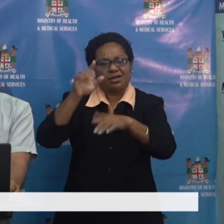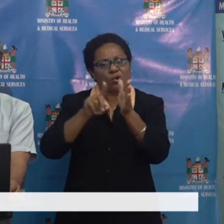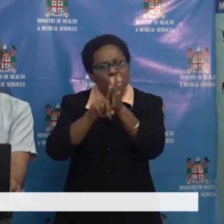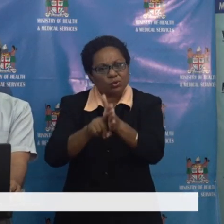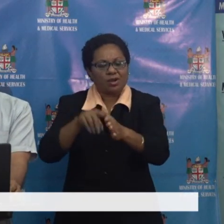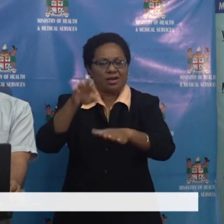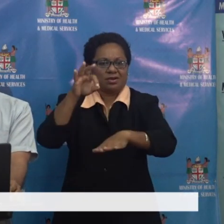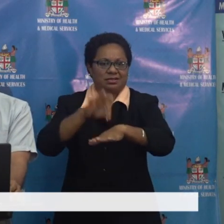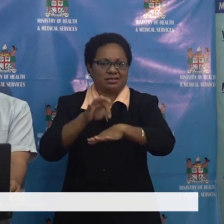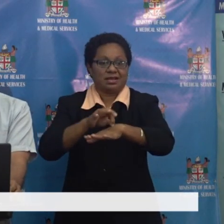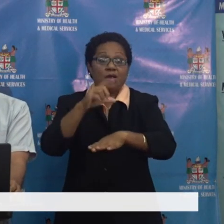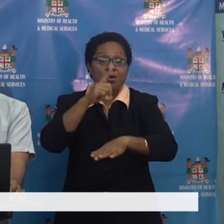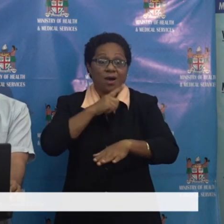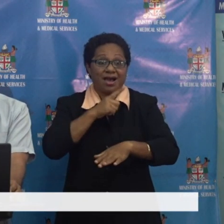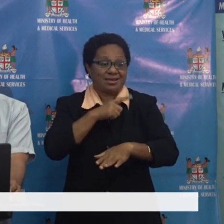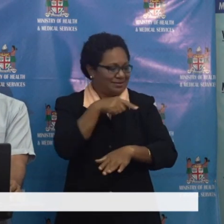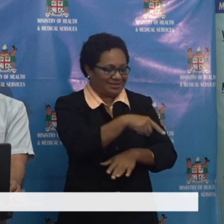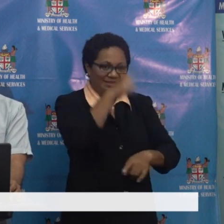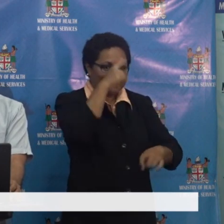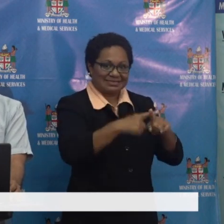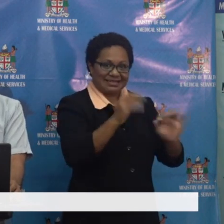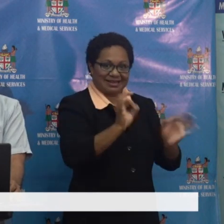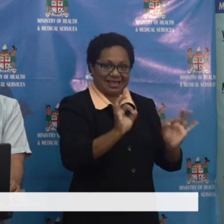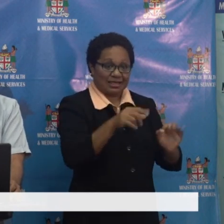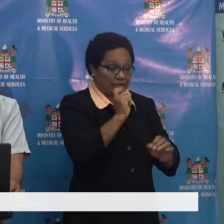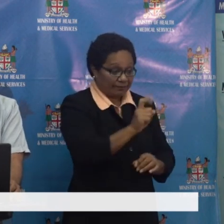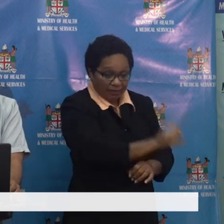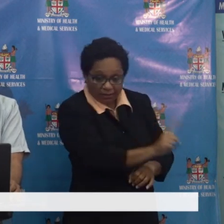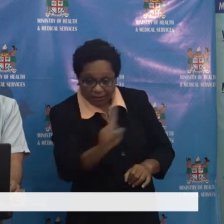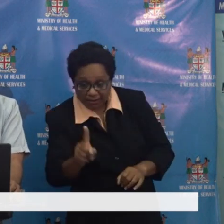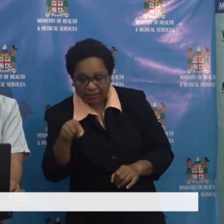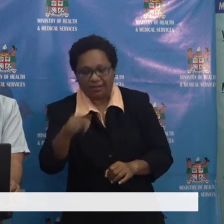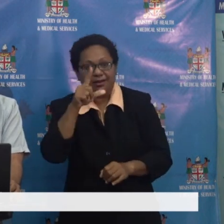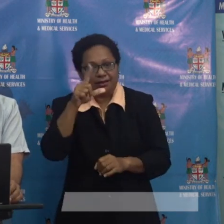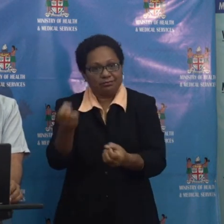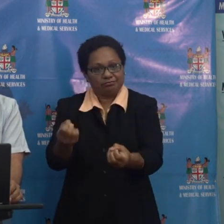put non-infected patients in the same hospital with the infected patients.